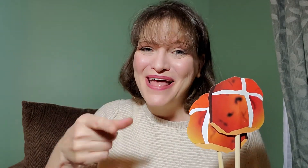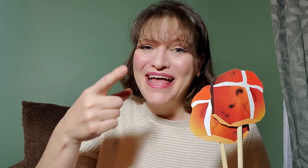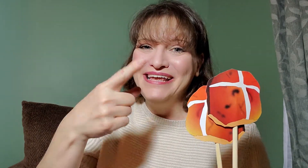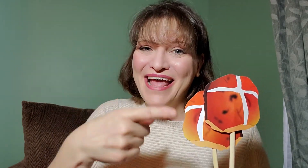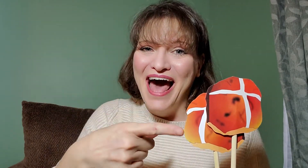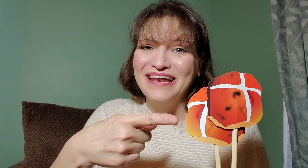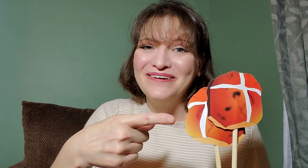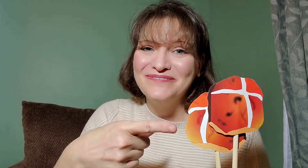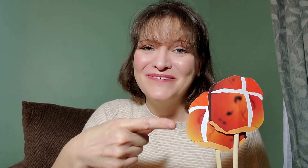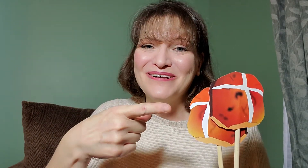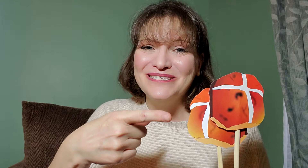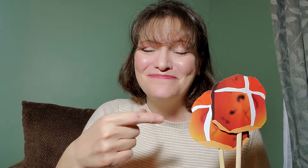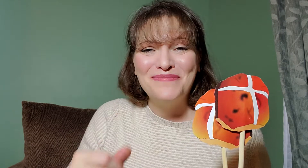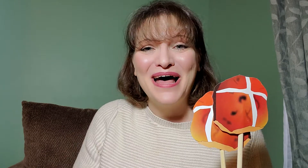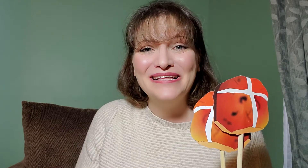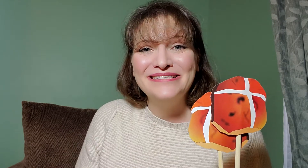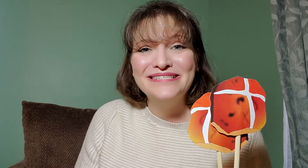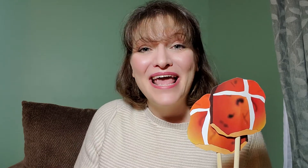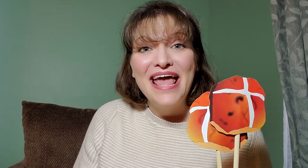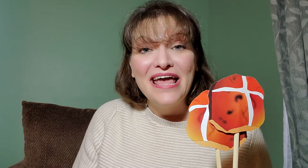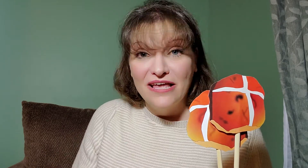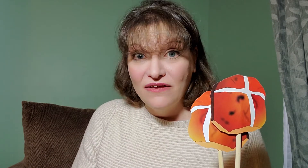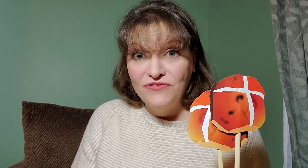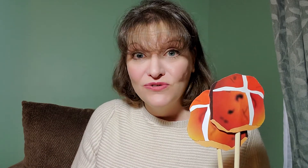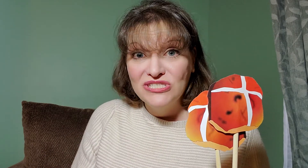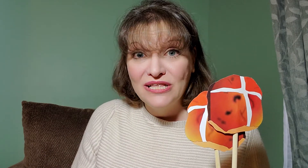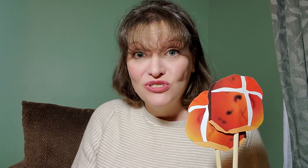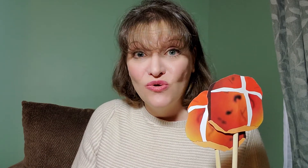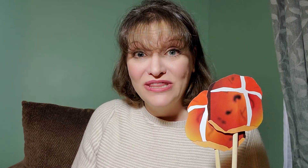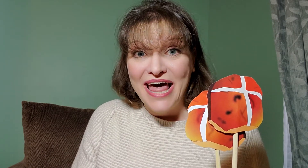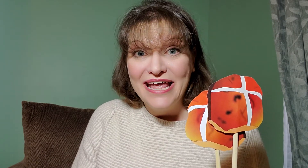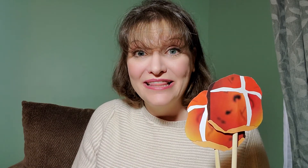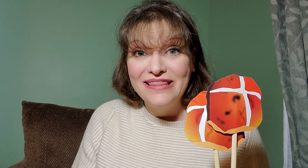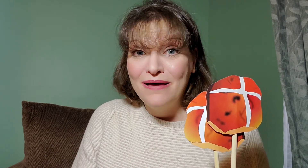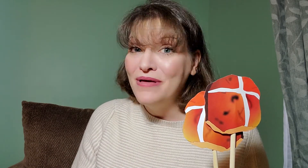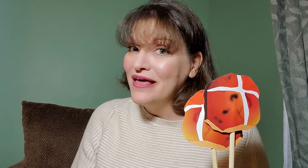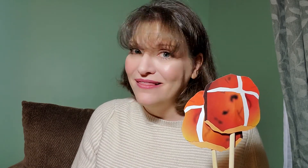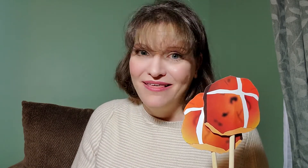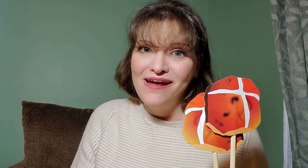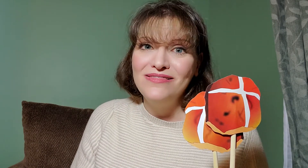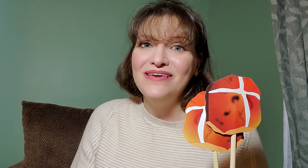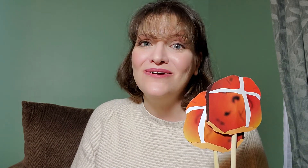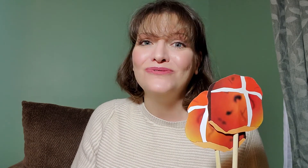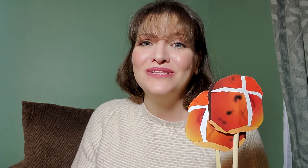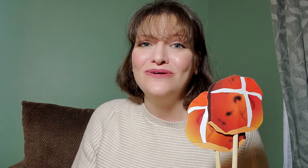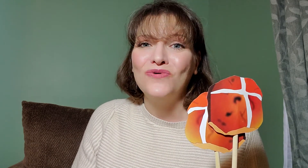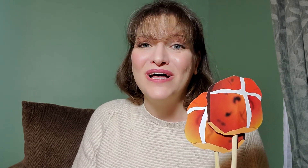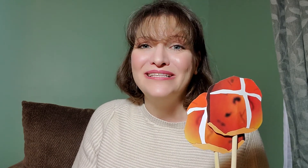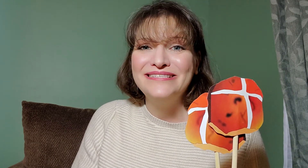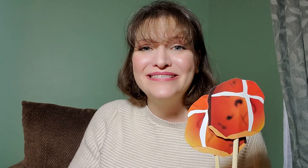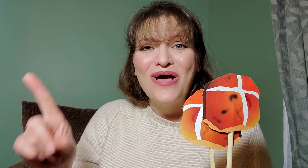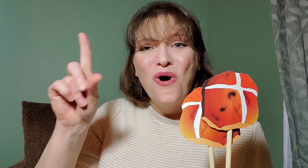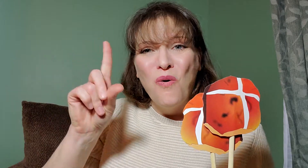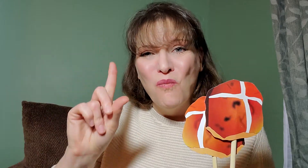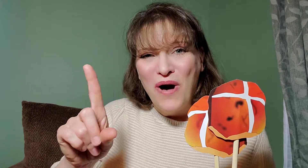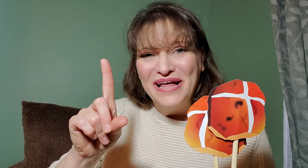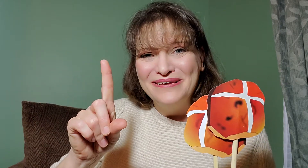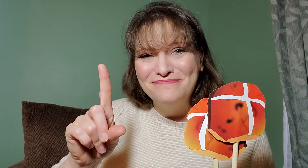penny, hot cross buns. If your sons don't like them, they're the only ones. One a